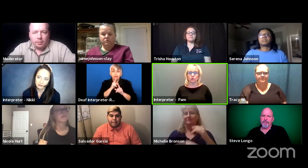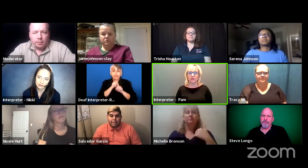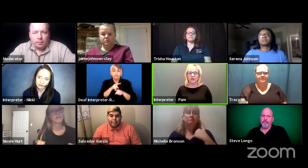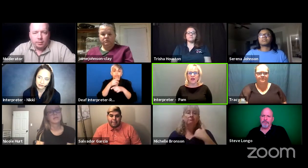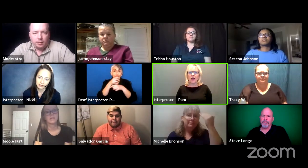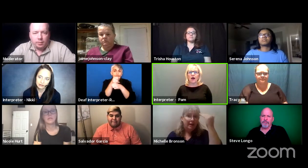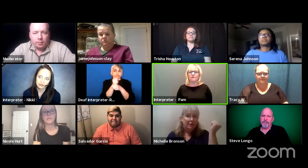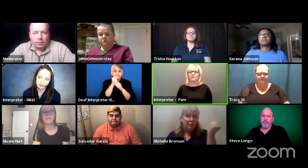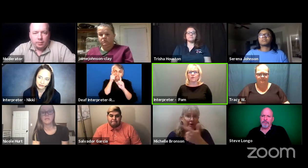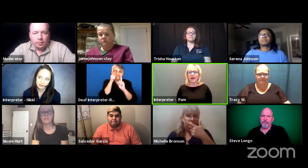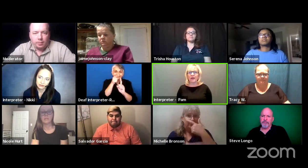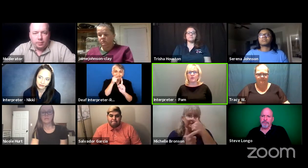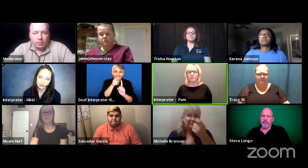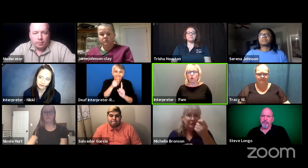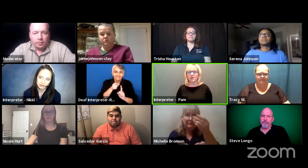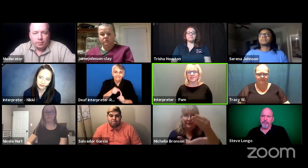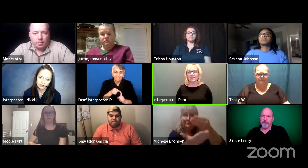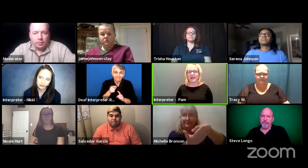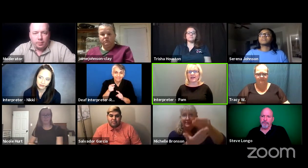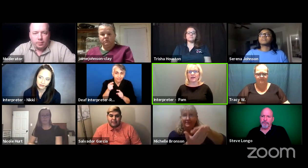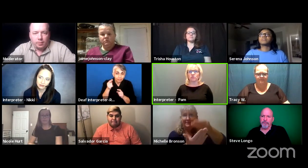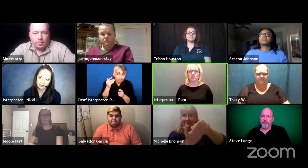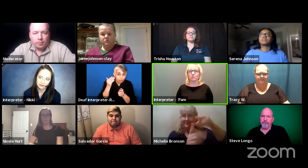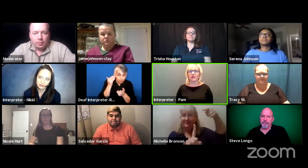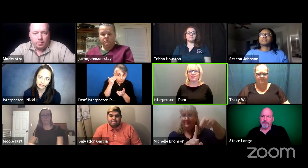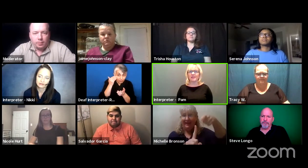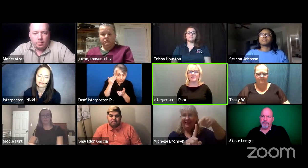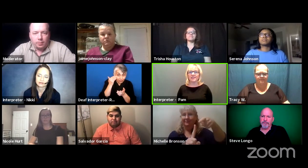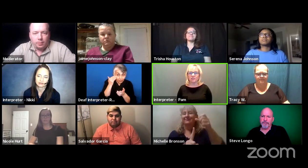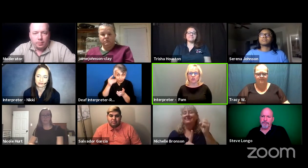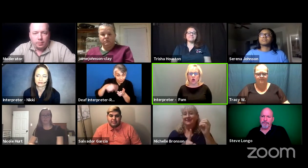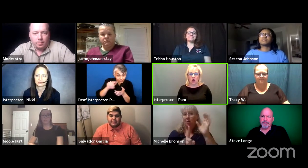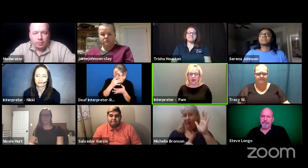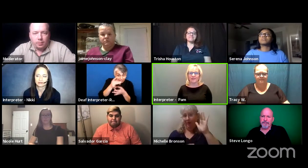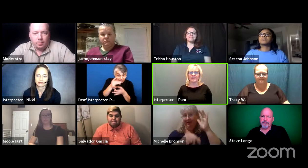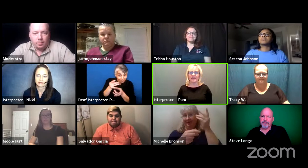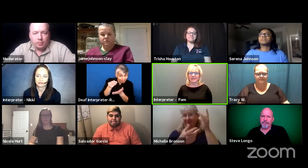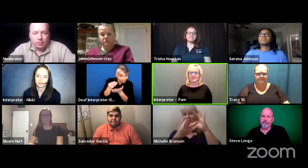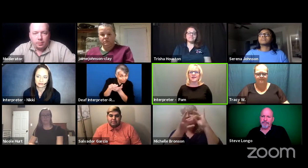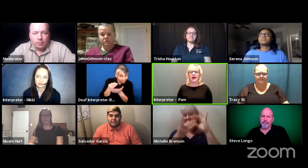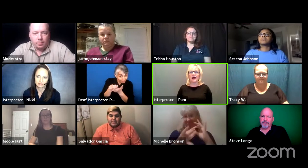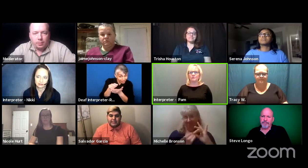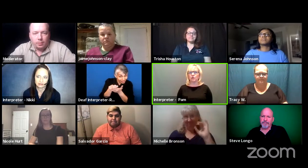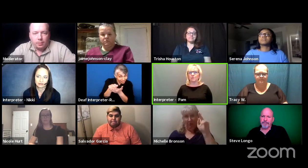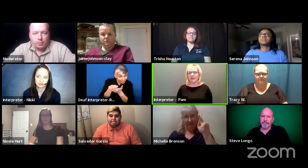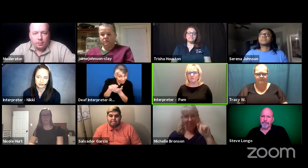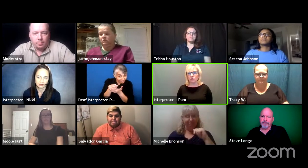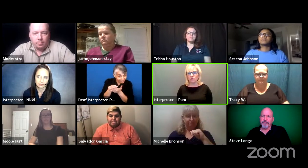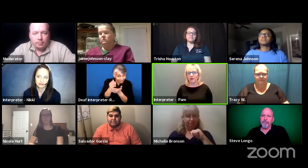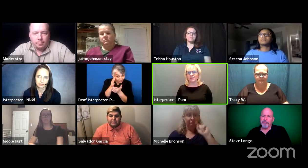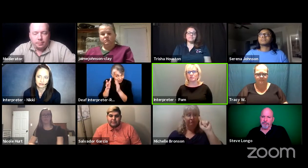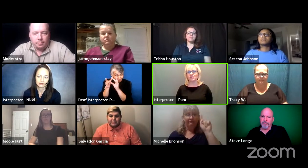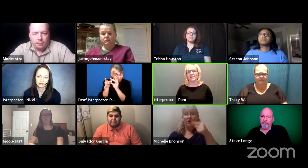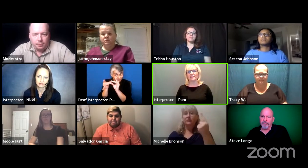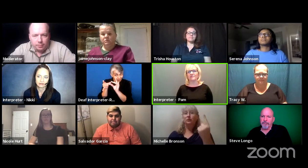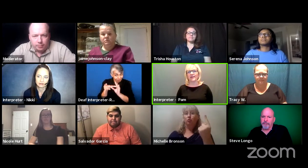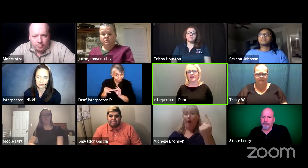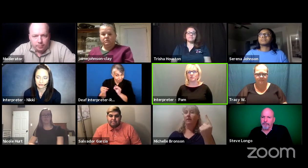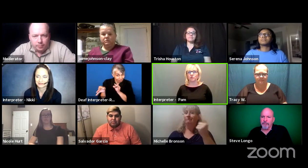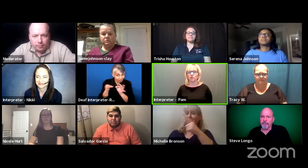June. For my report tonight, I will just briefly touch on things. I'm sure many of you are interested in the financials, so